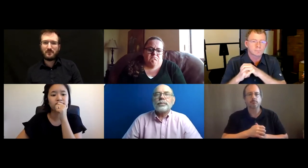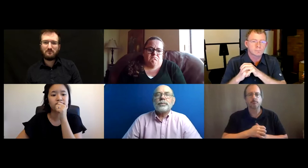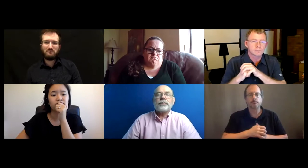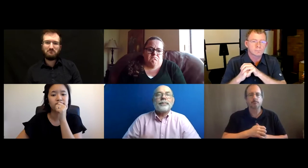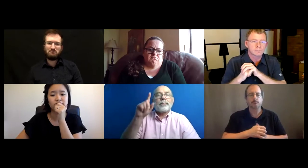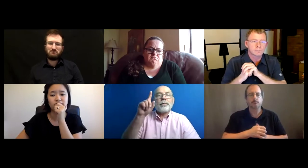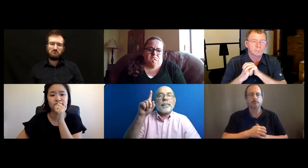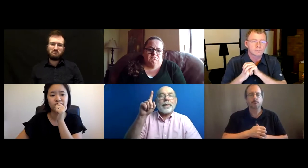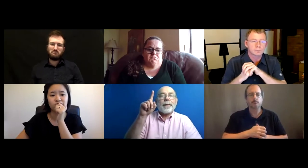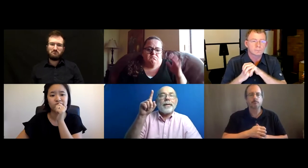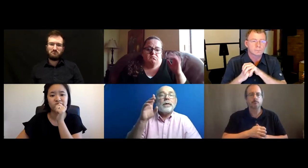those appointments.